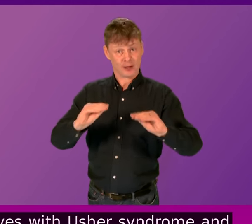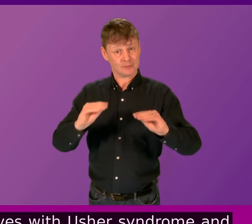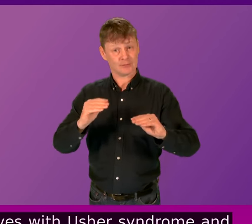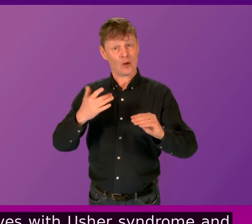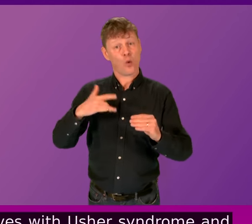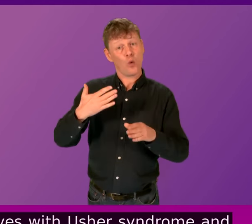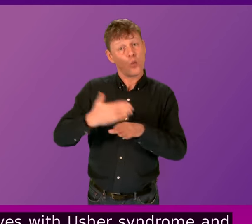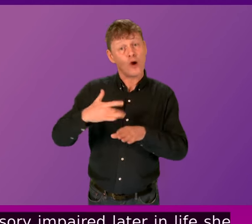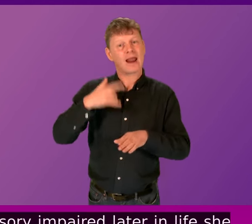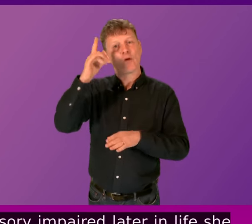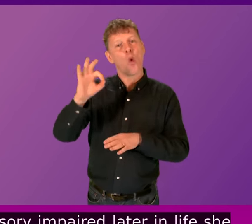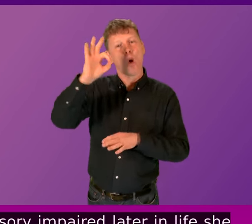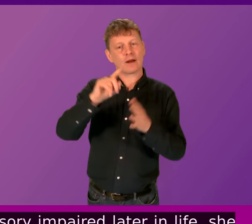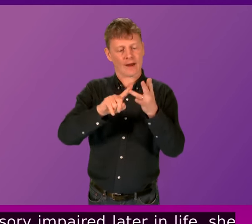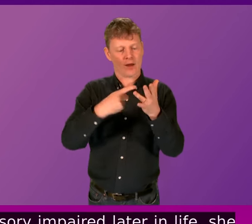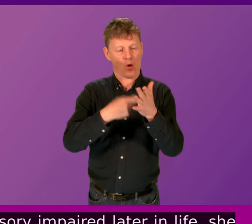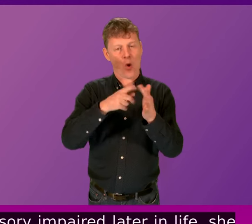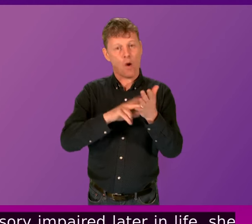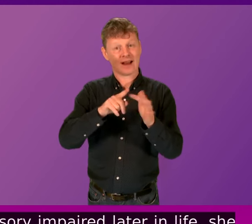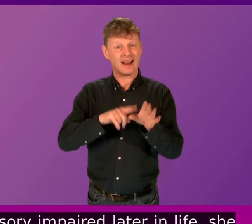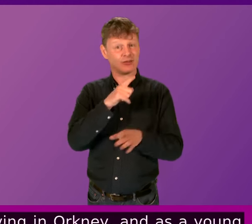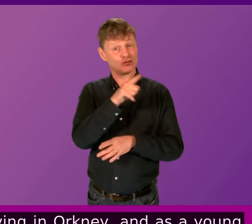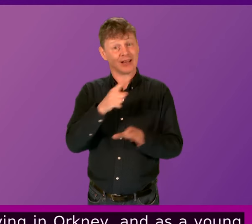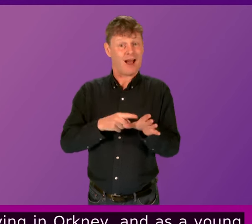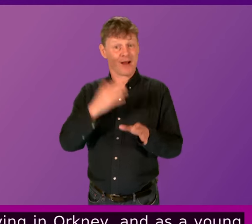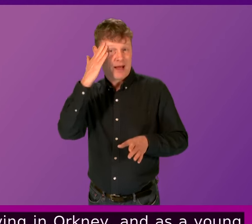Orkney and is a young mother. Deafblind Scotland